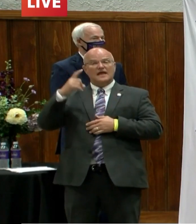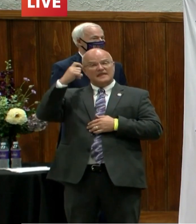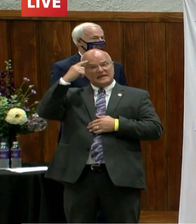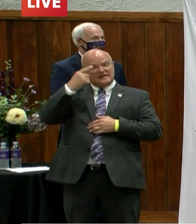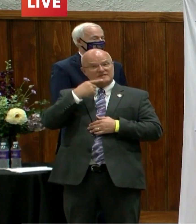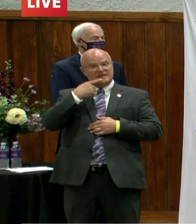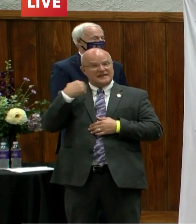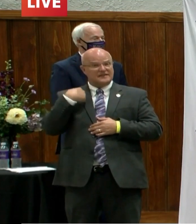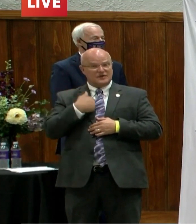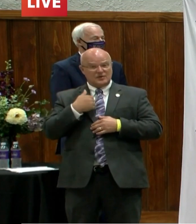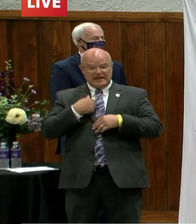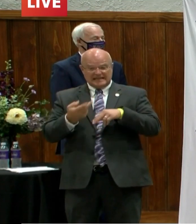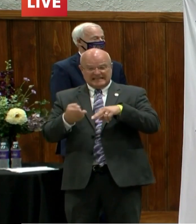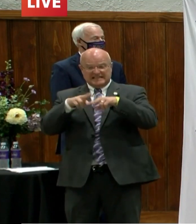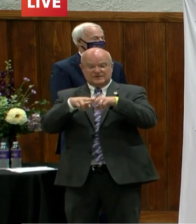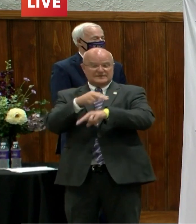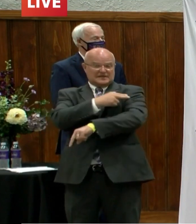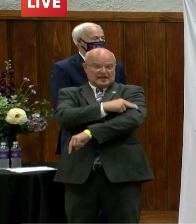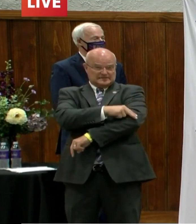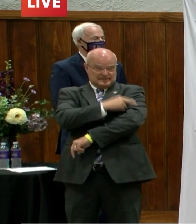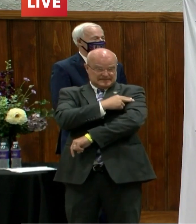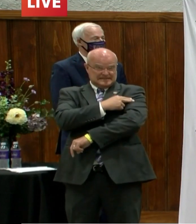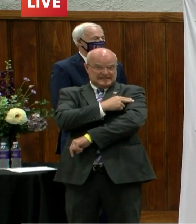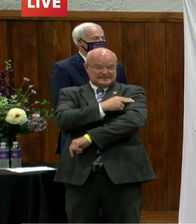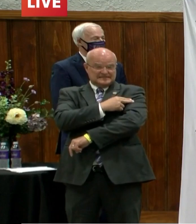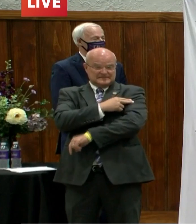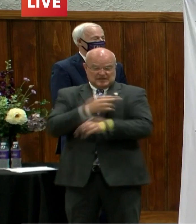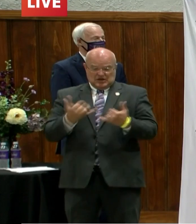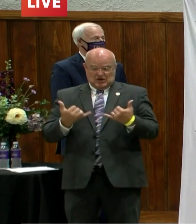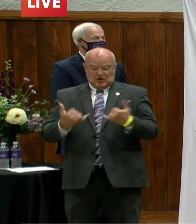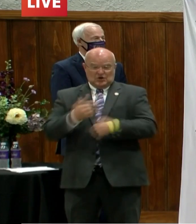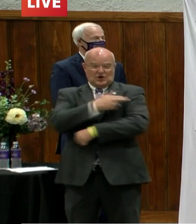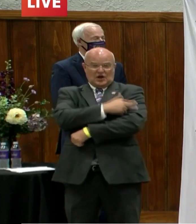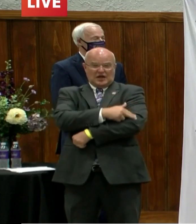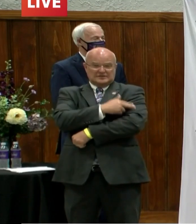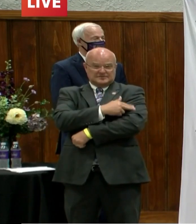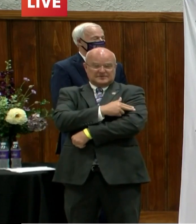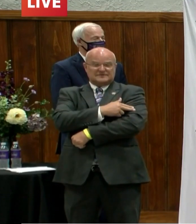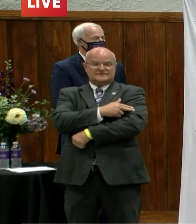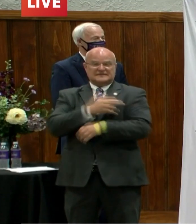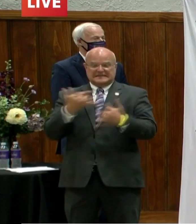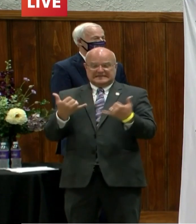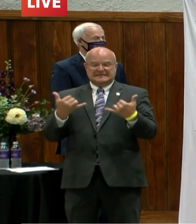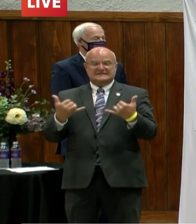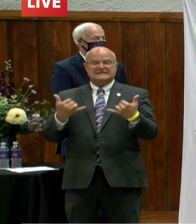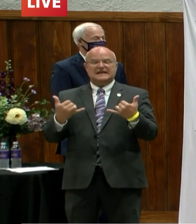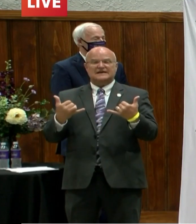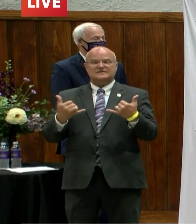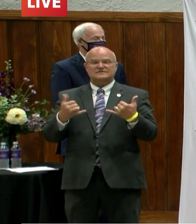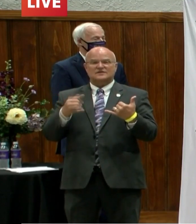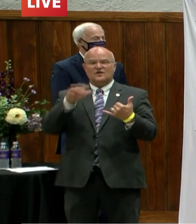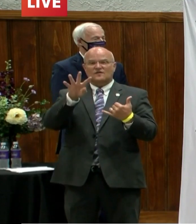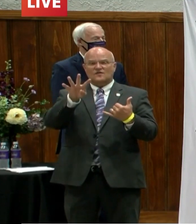has indicated we did have an increase in hospitalized. Our current hospitalized is now